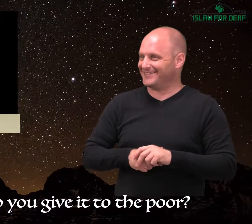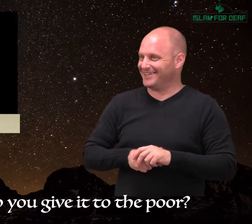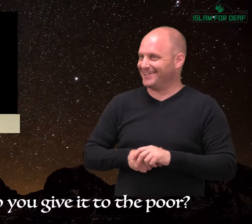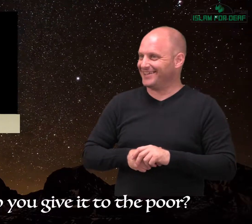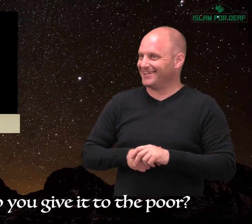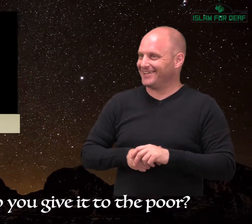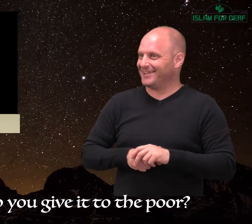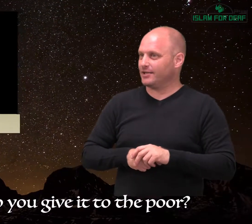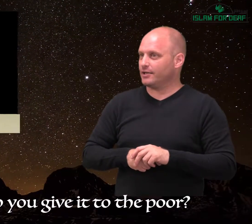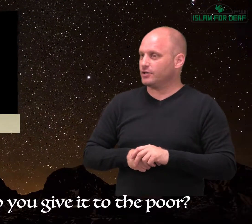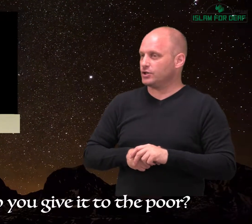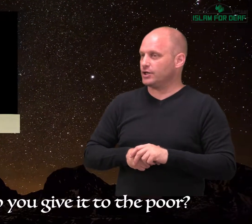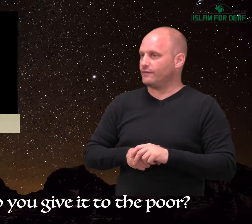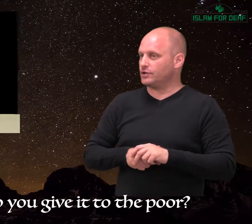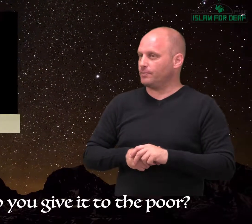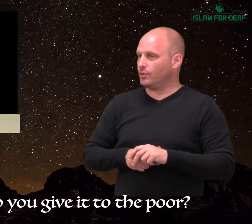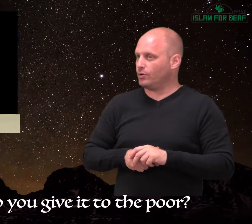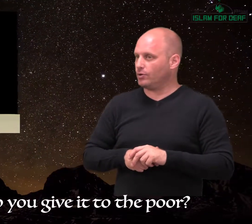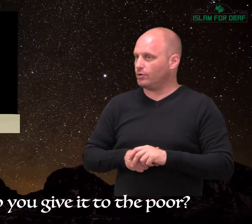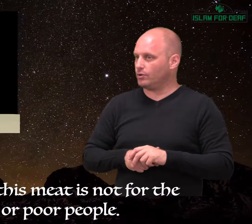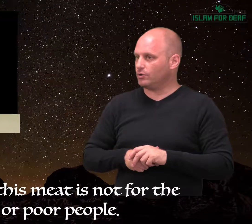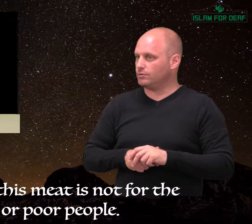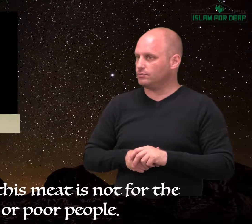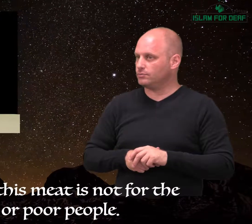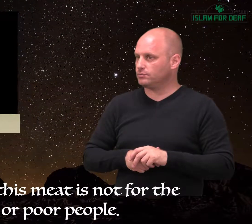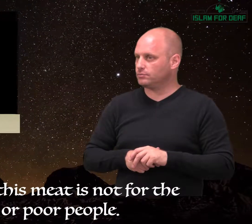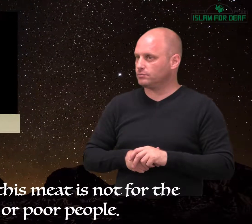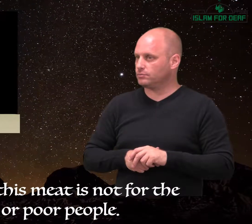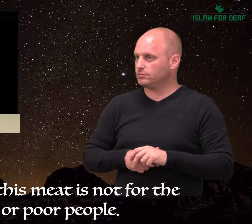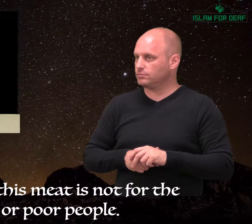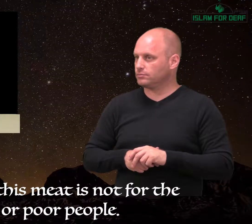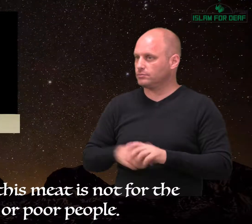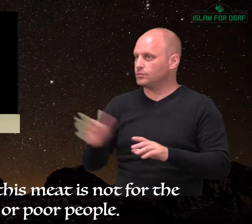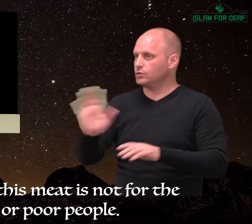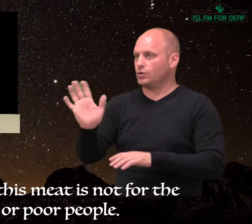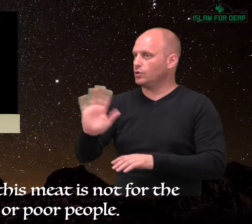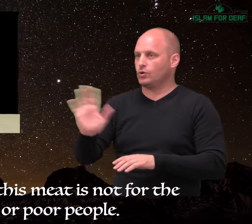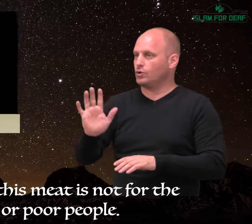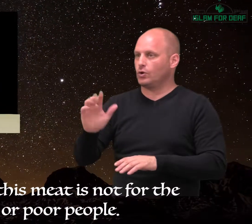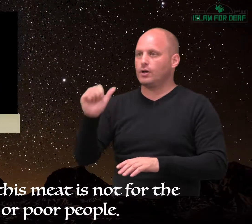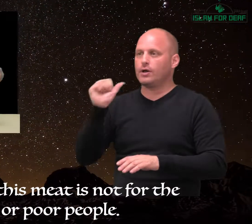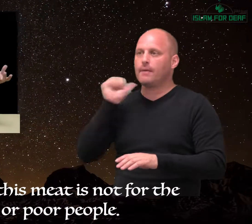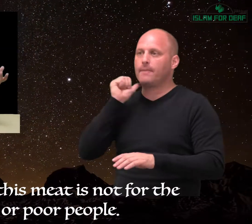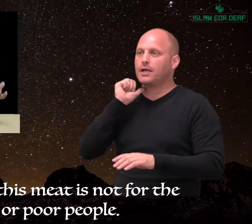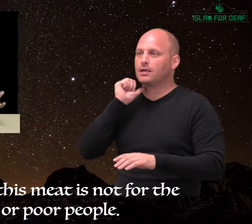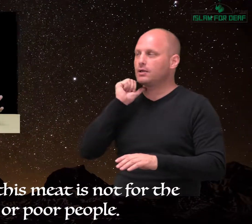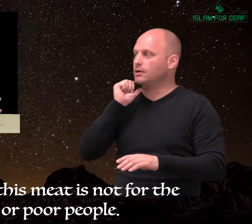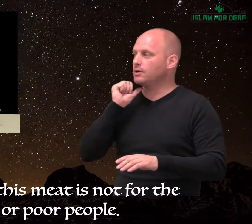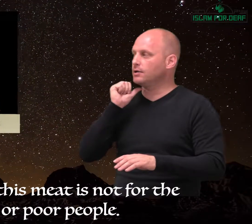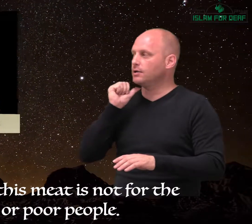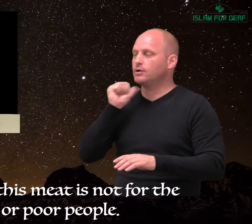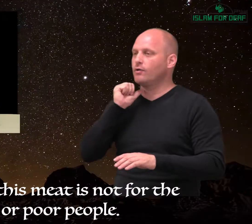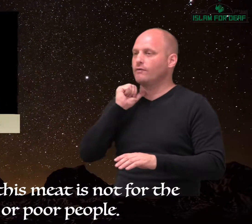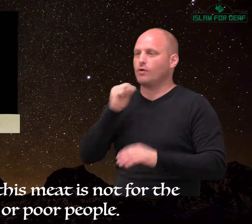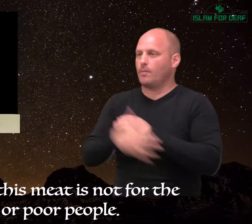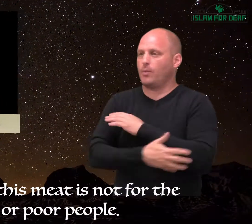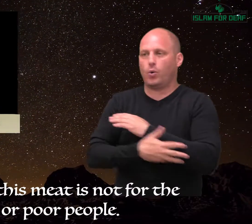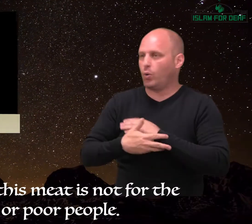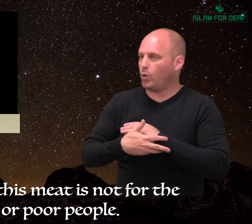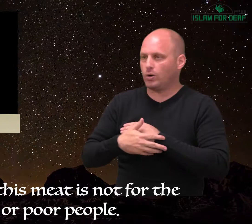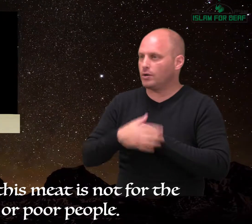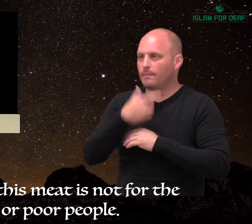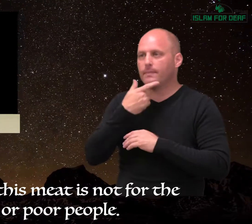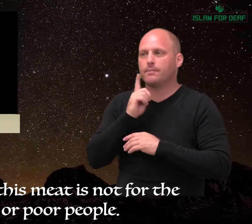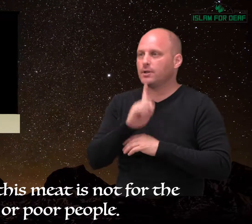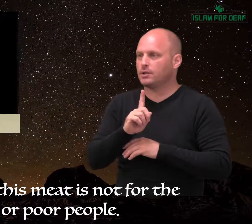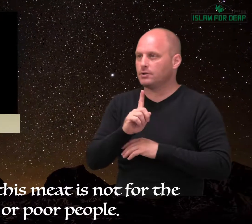up all No, it's... Do give it to the poor? No, it's, you know, this meat is not for the needy or poor people.